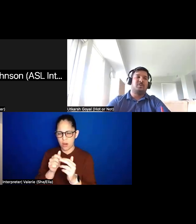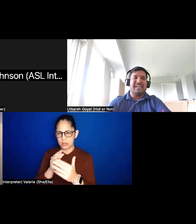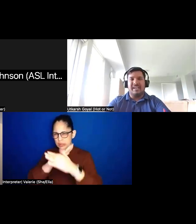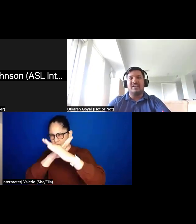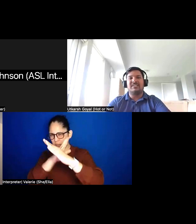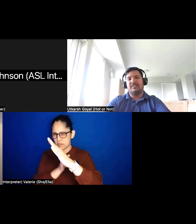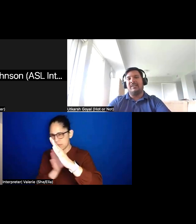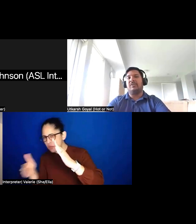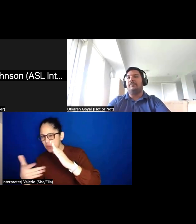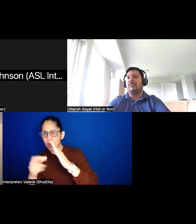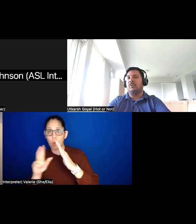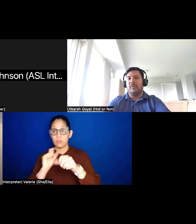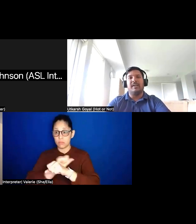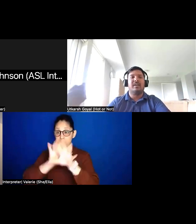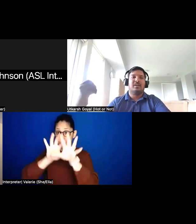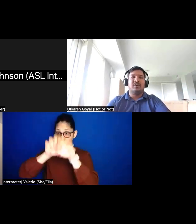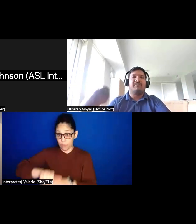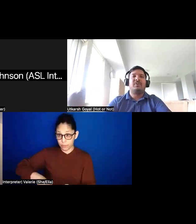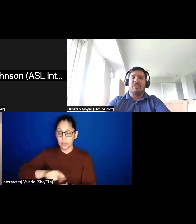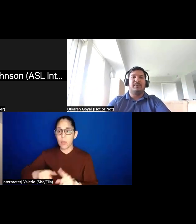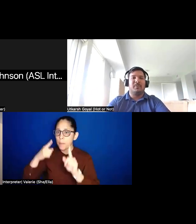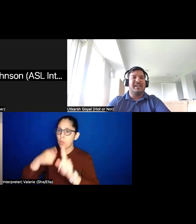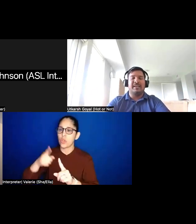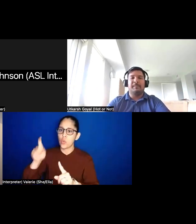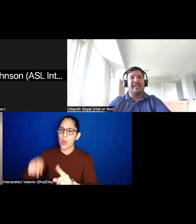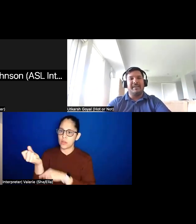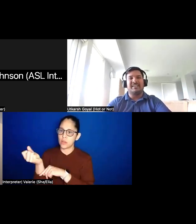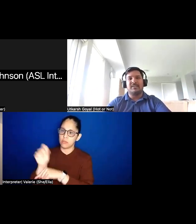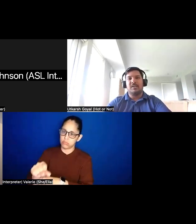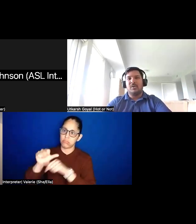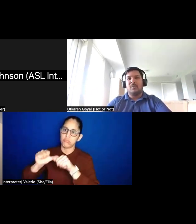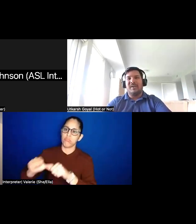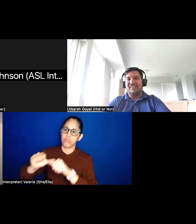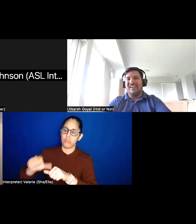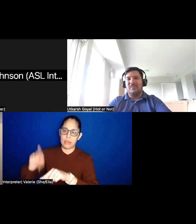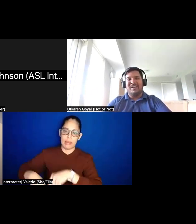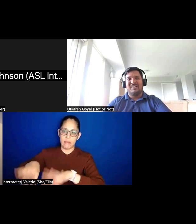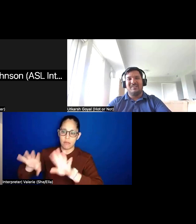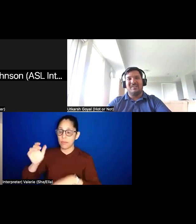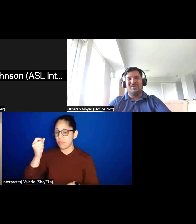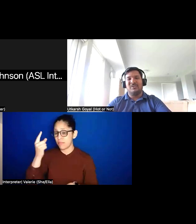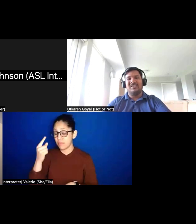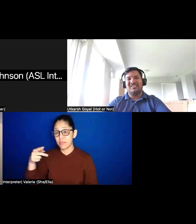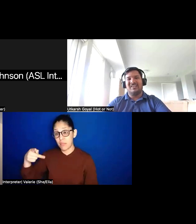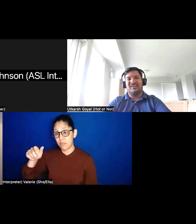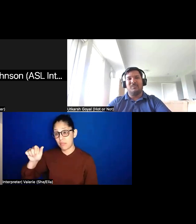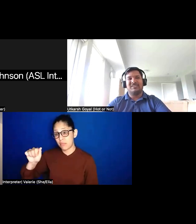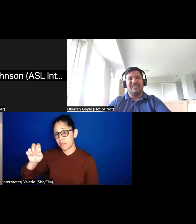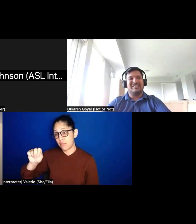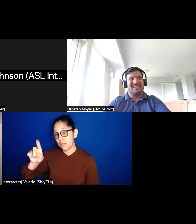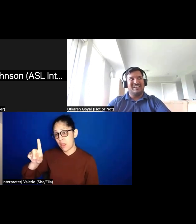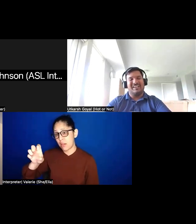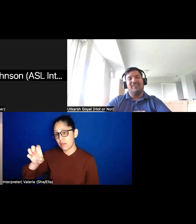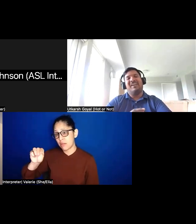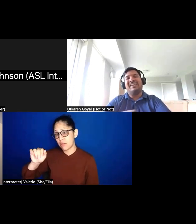you to the end is when you keep on going. You have to keep on going. I think pandemic is one event wherein you know, this